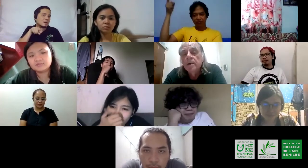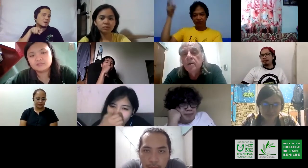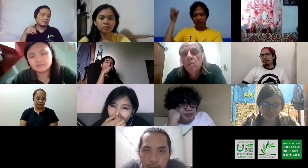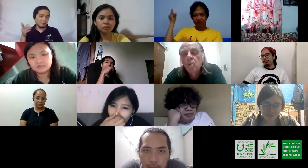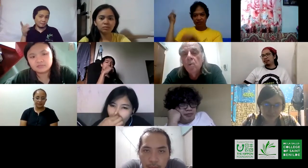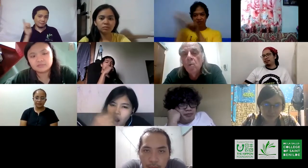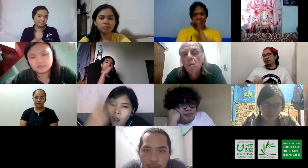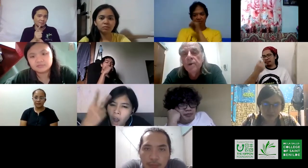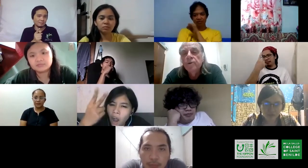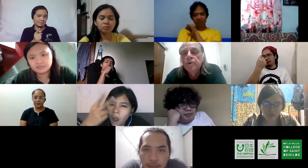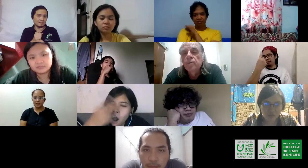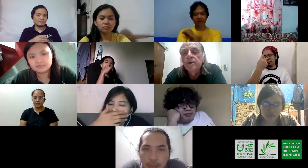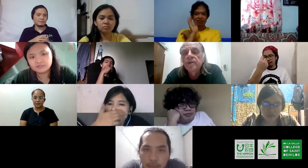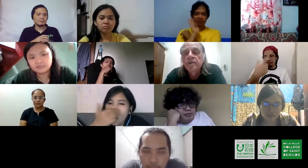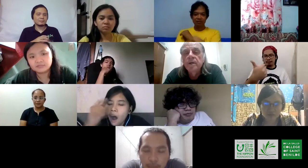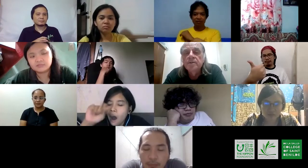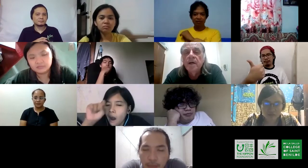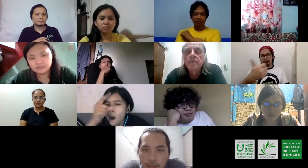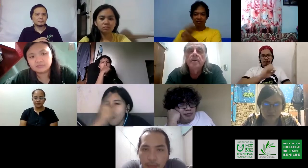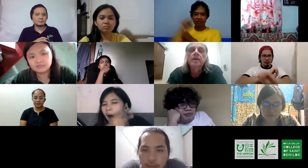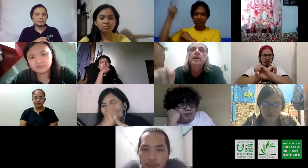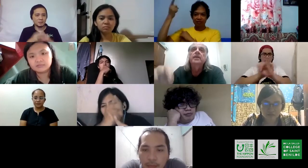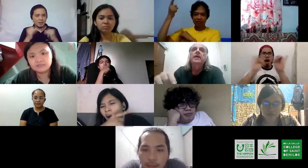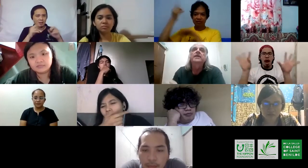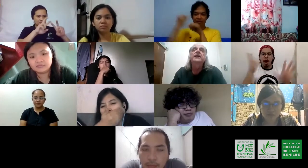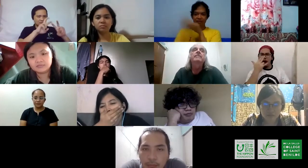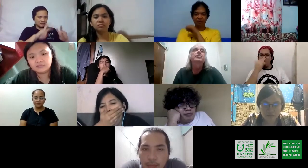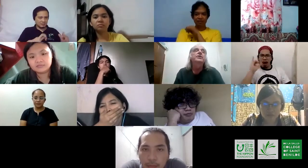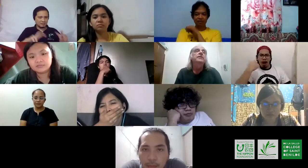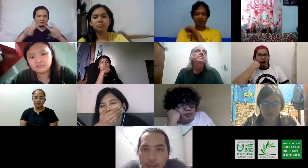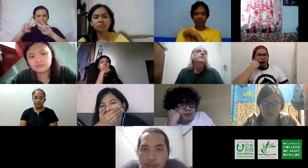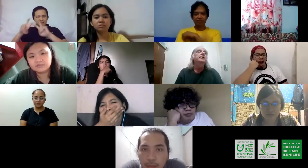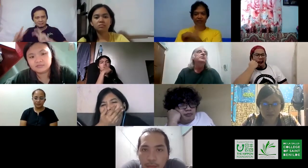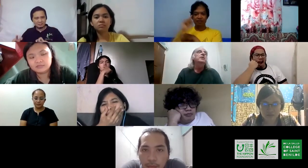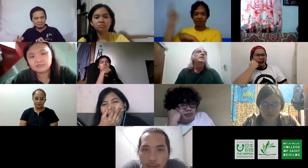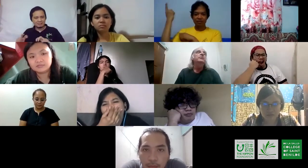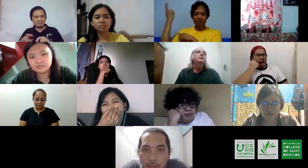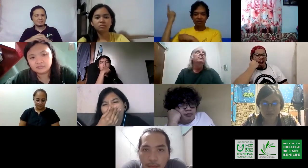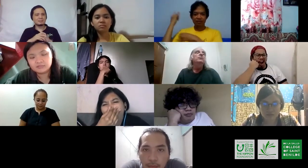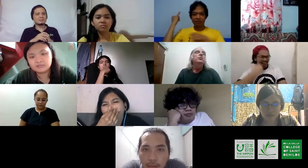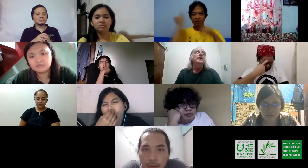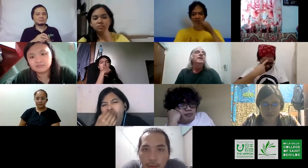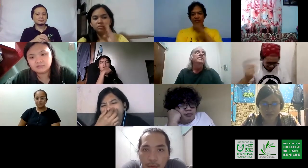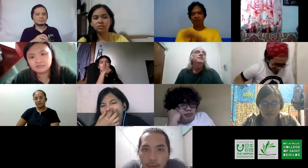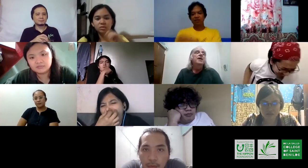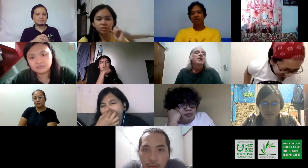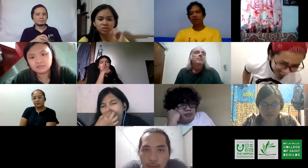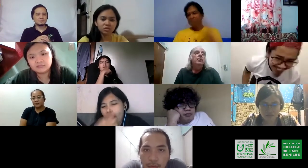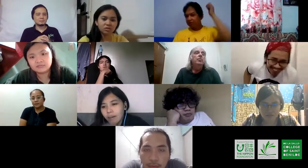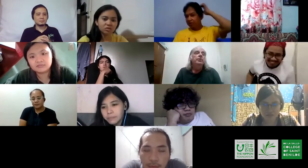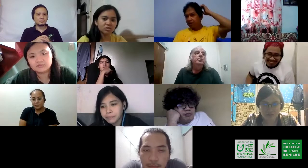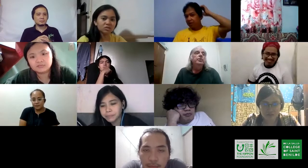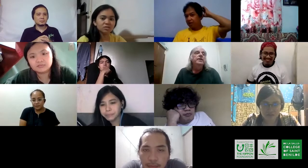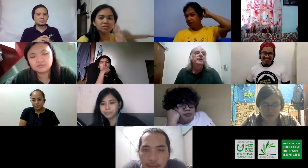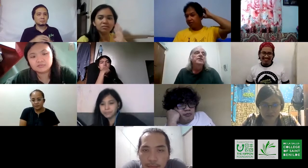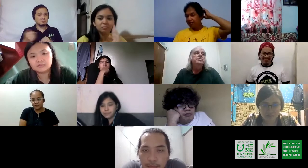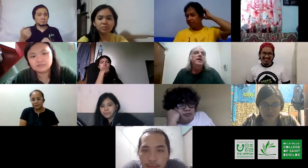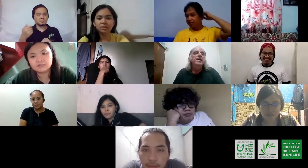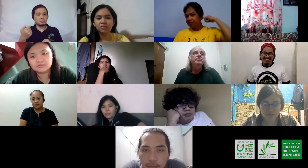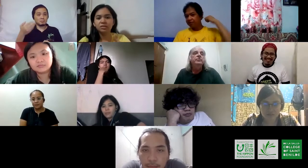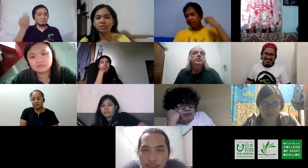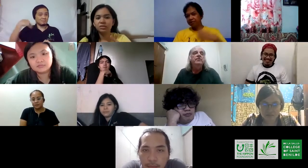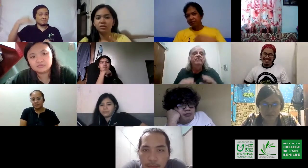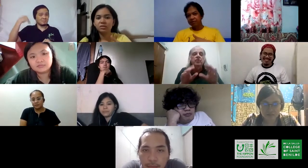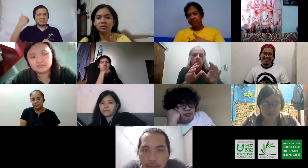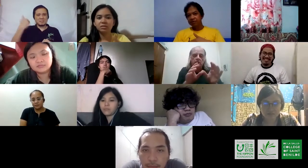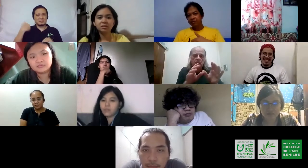so when you're doing this, I didn't have a chance to teach all of you before about this, but when you're doing this, you